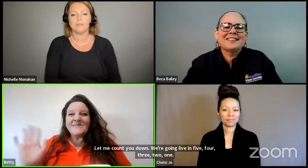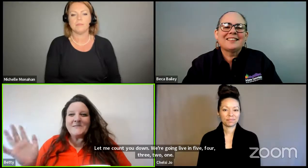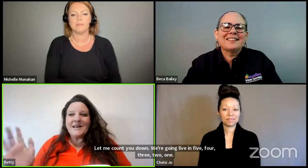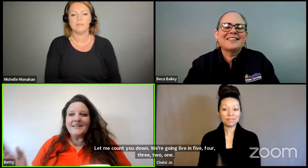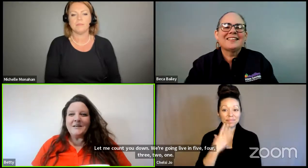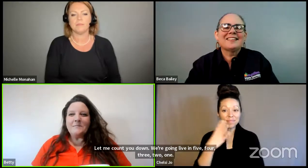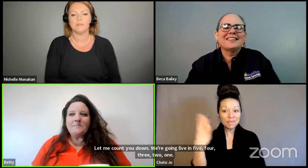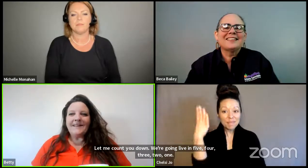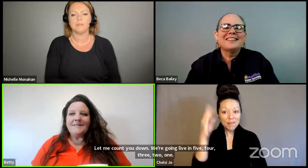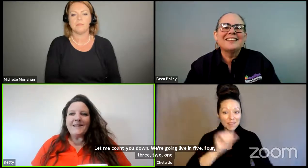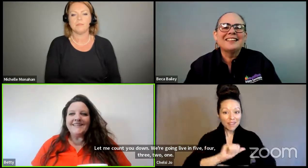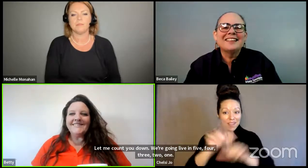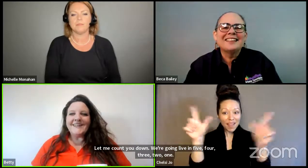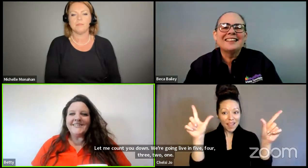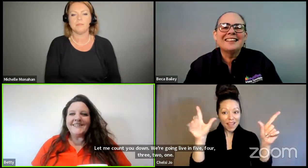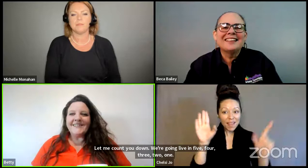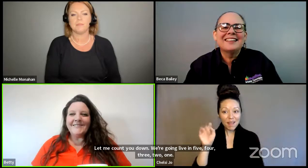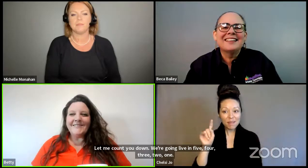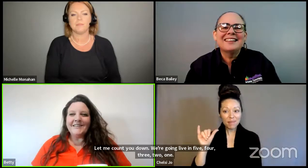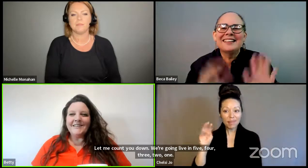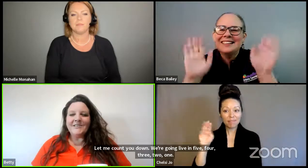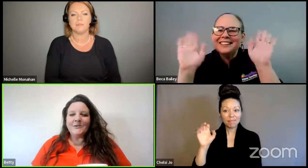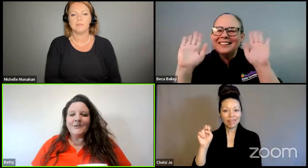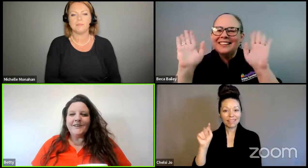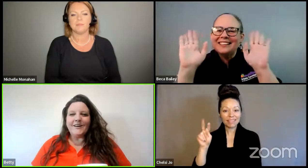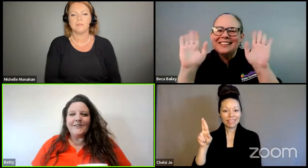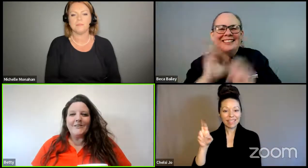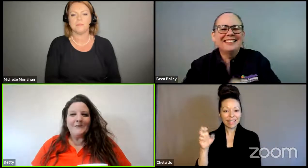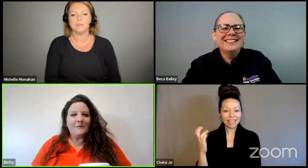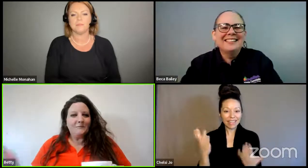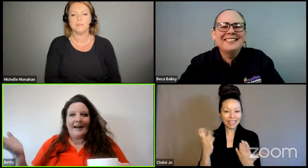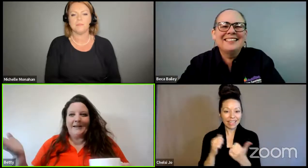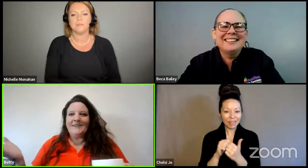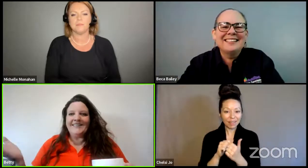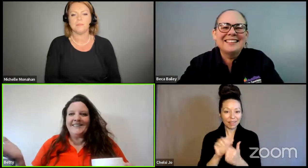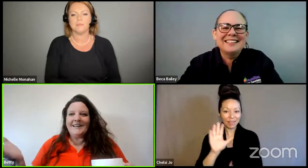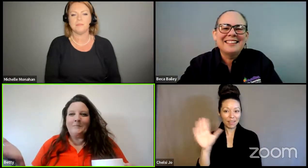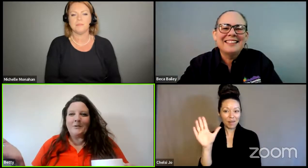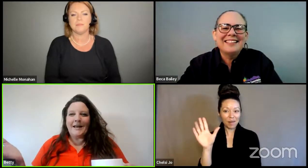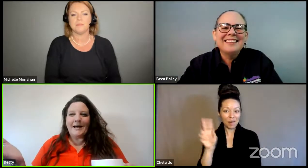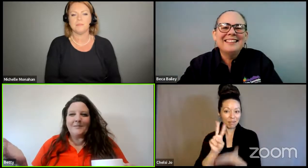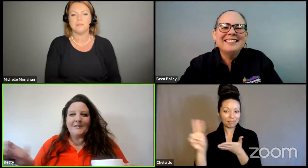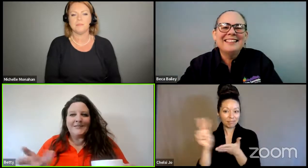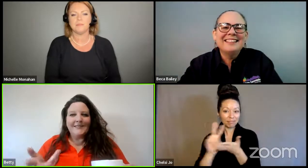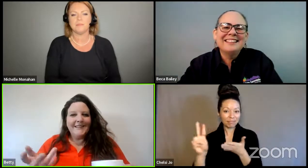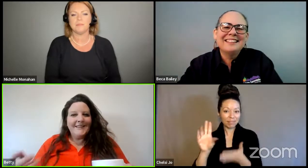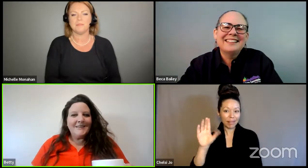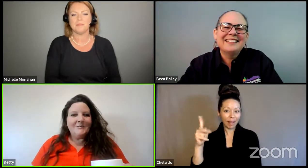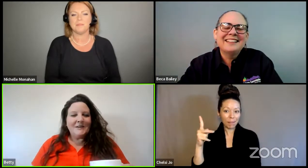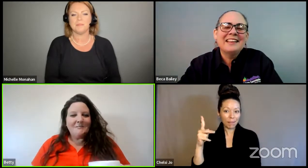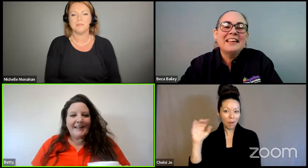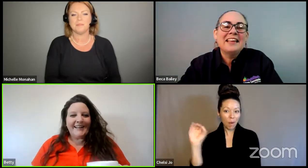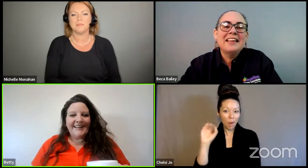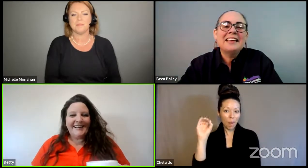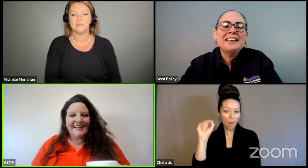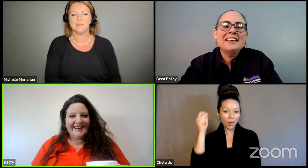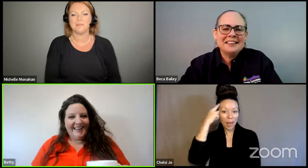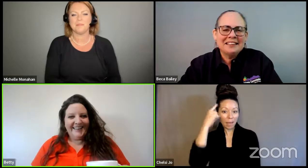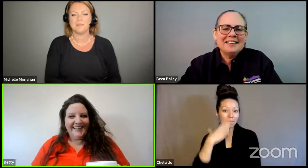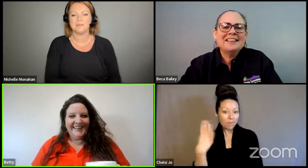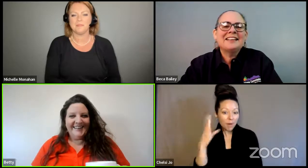Good morning, everyone. Betty McIntyre here with your bi-weekly Cup of Capital. Good morning,